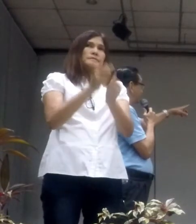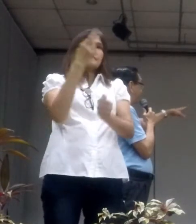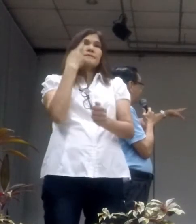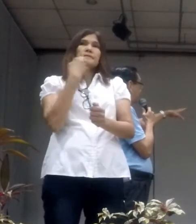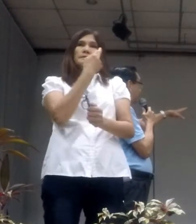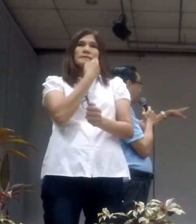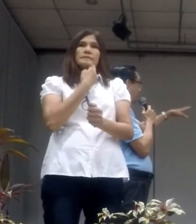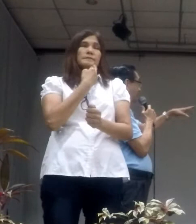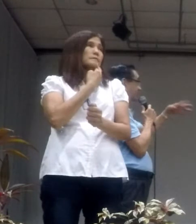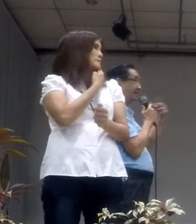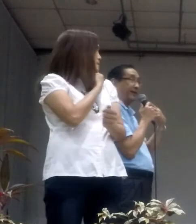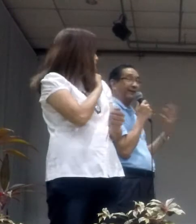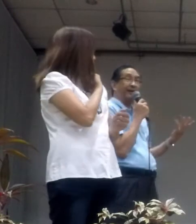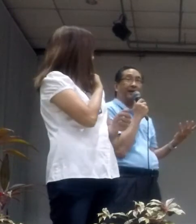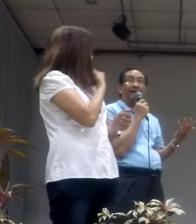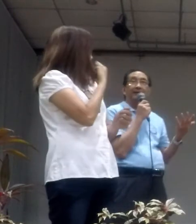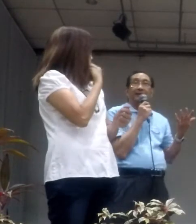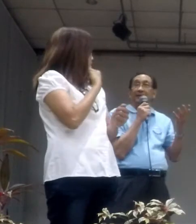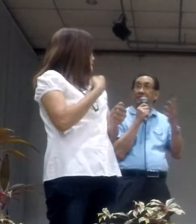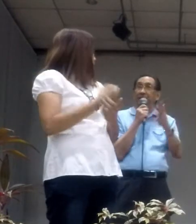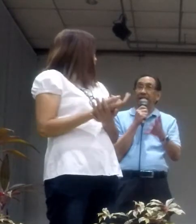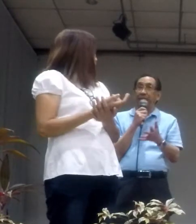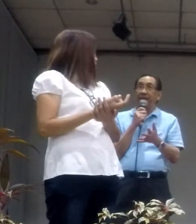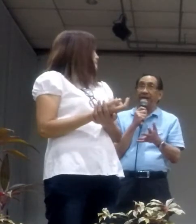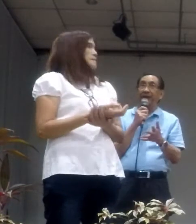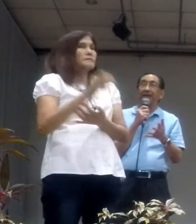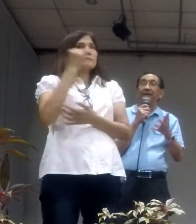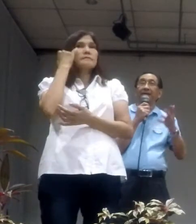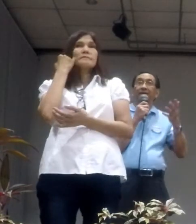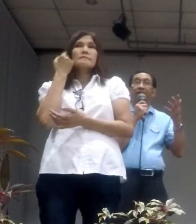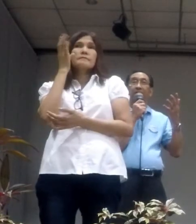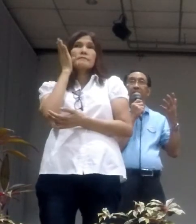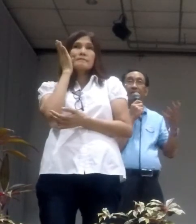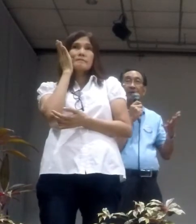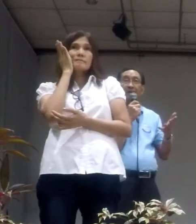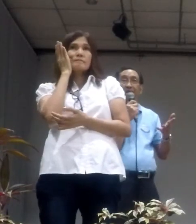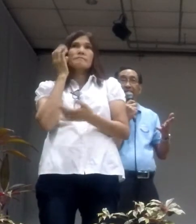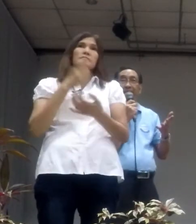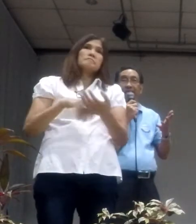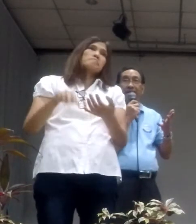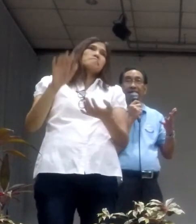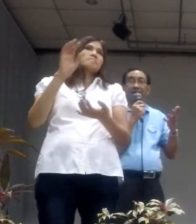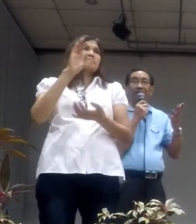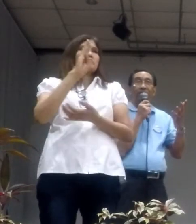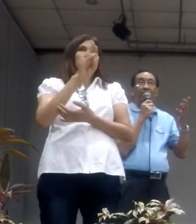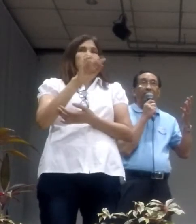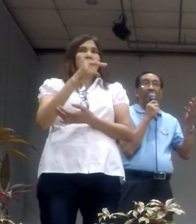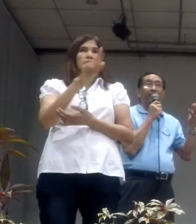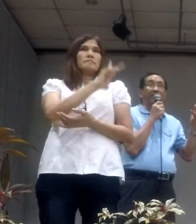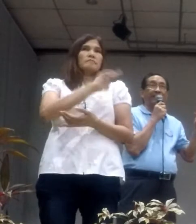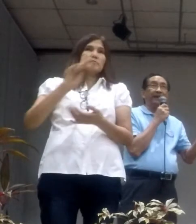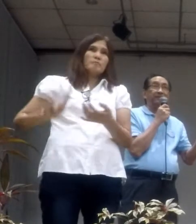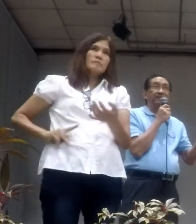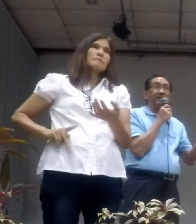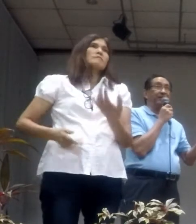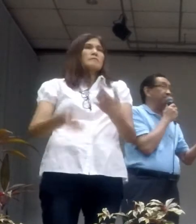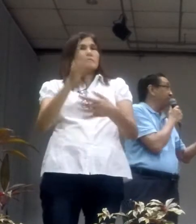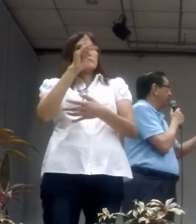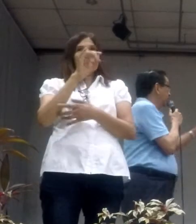restaurants and fast food outlets like Jollibee or Burger King or